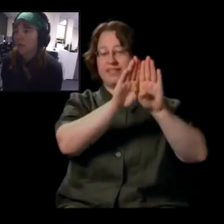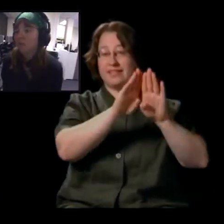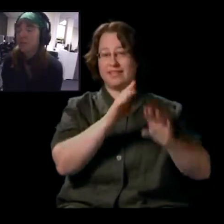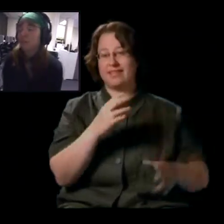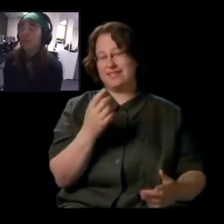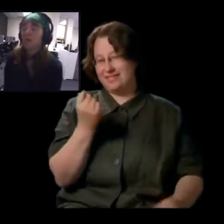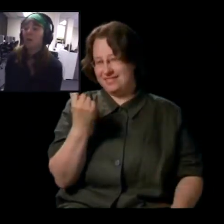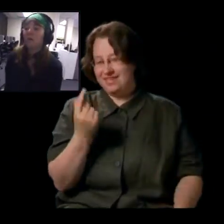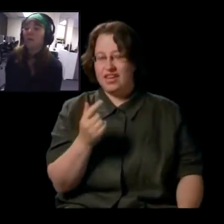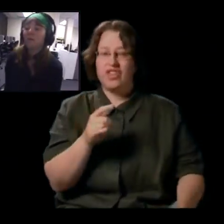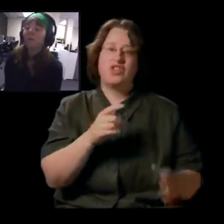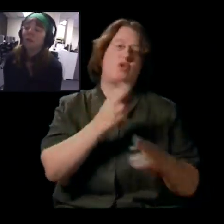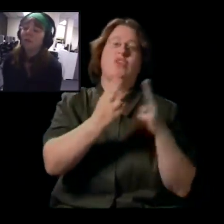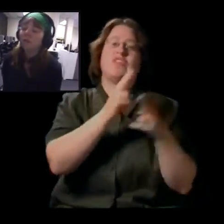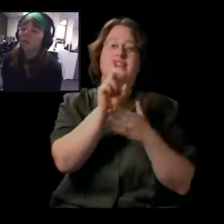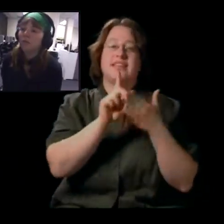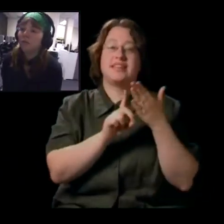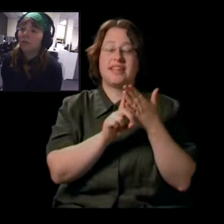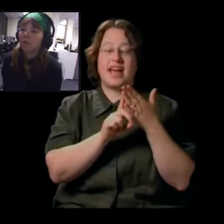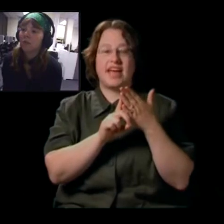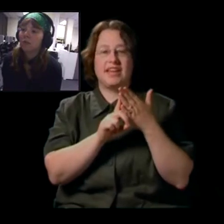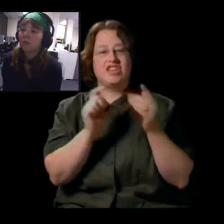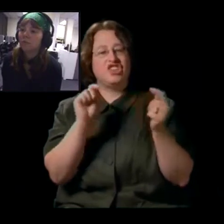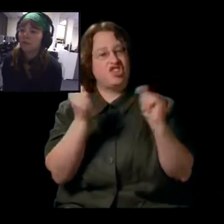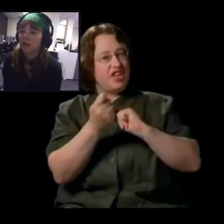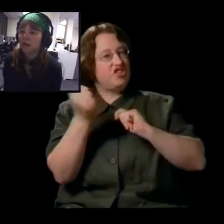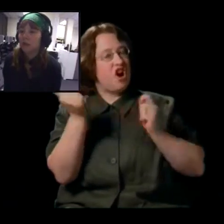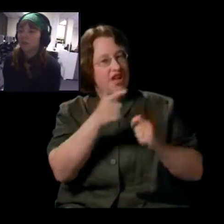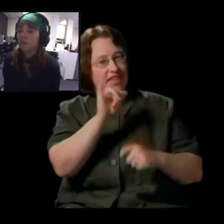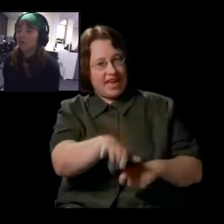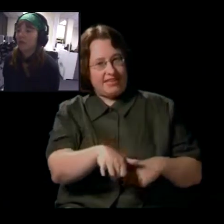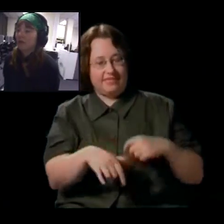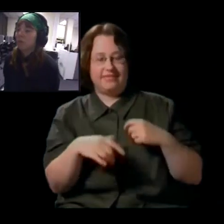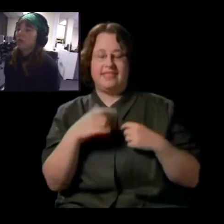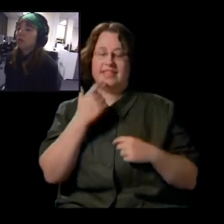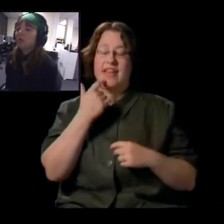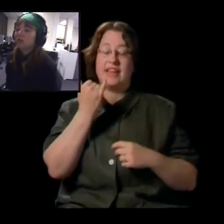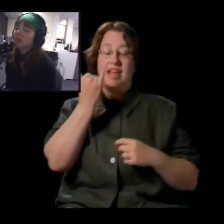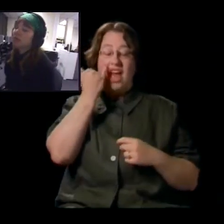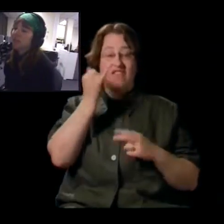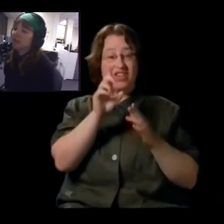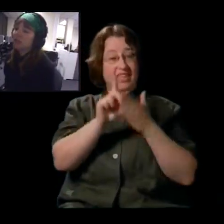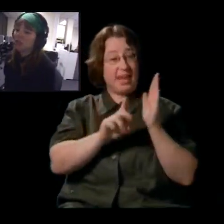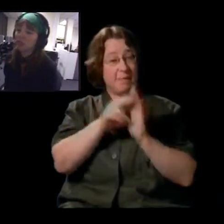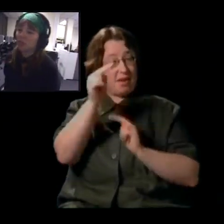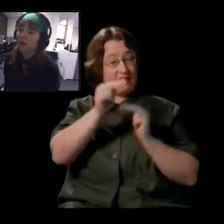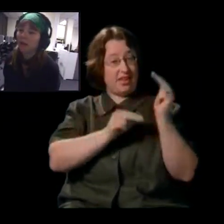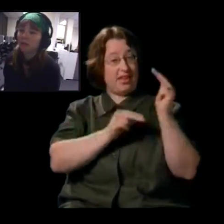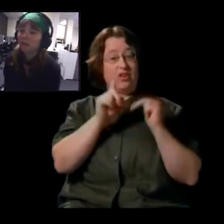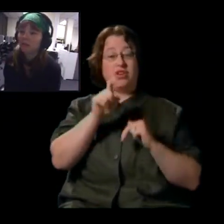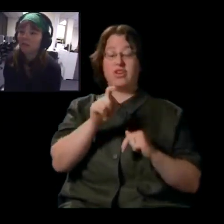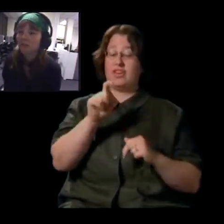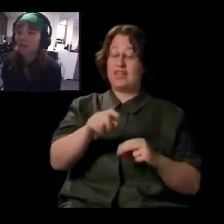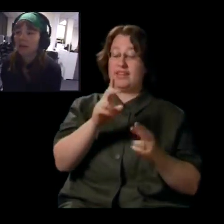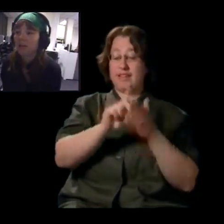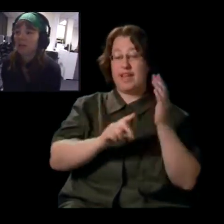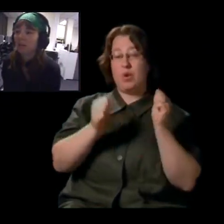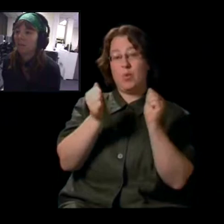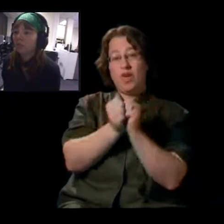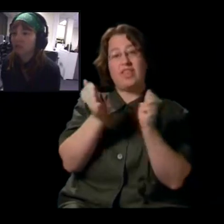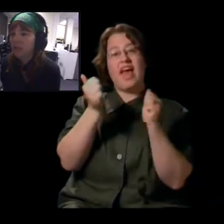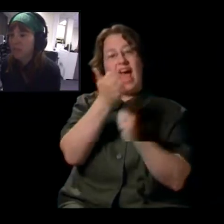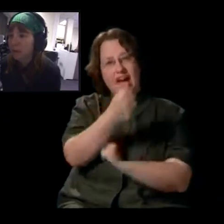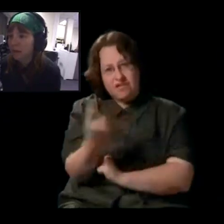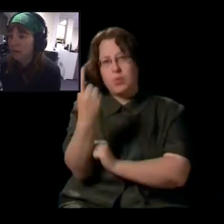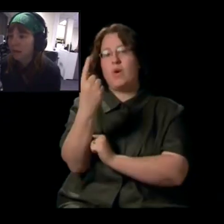And other people can go up, the front and the beautiful staircase in the front. Well, universal design changed all that. Universal design said that if